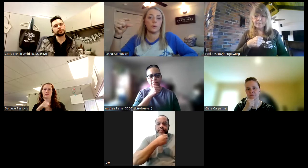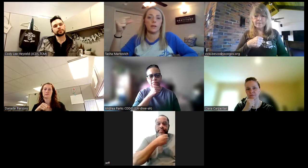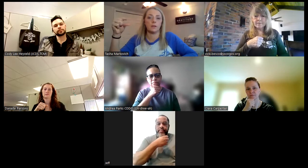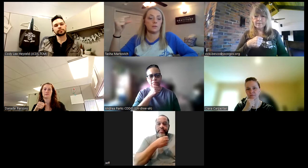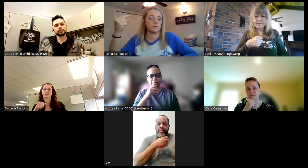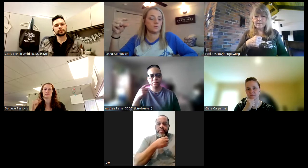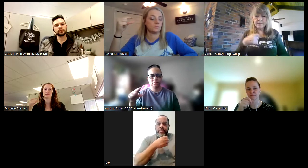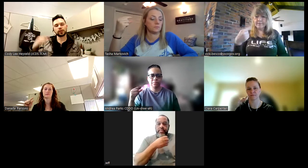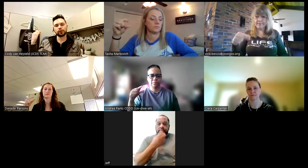green,